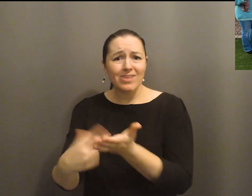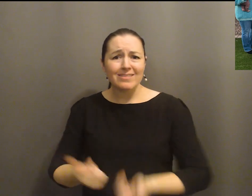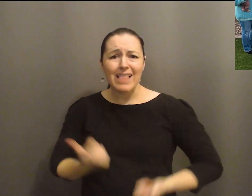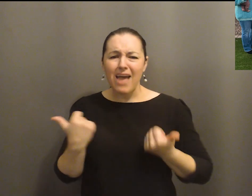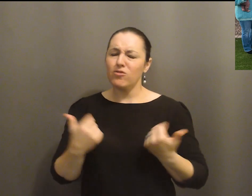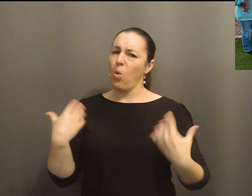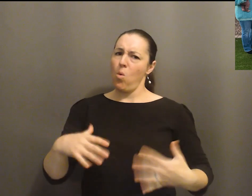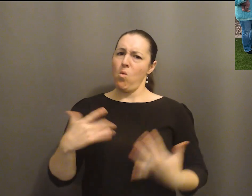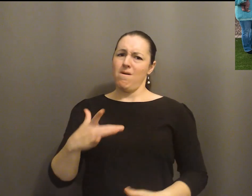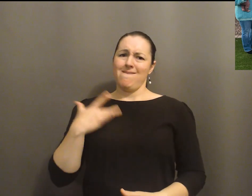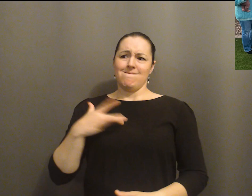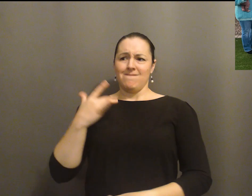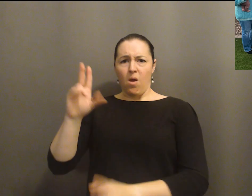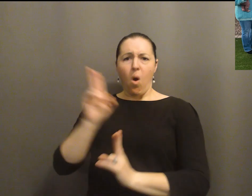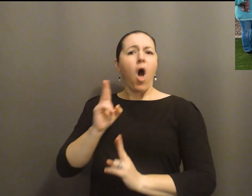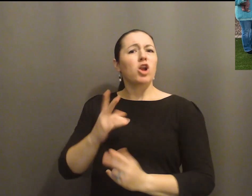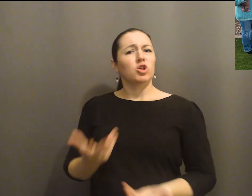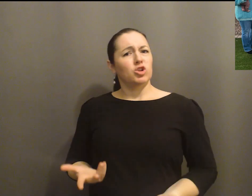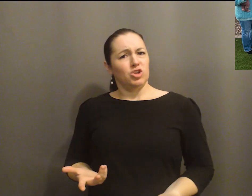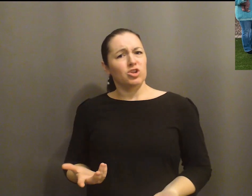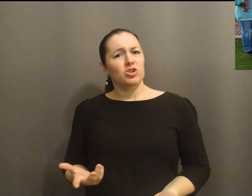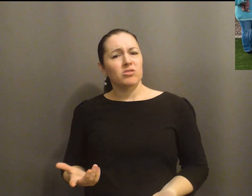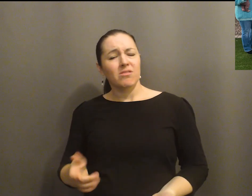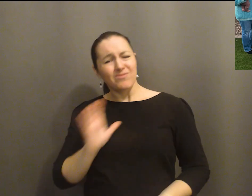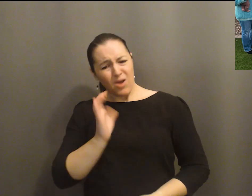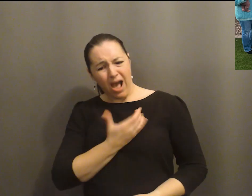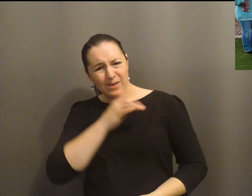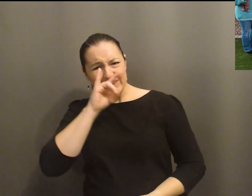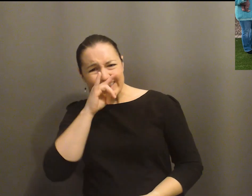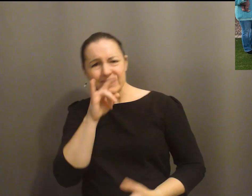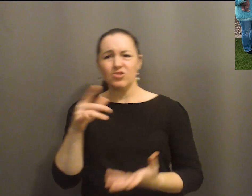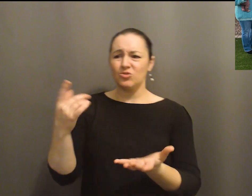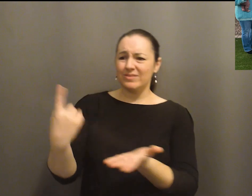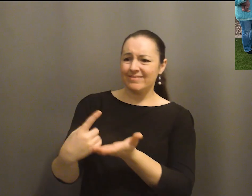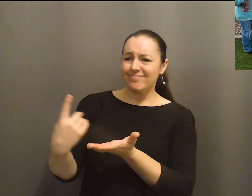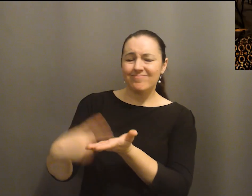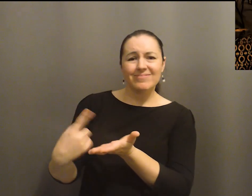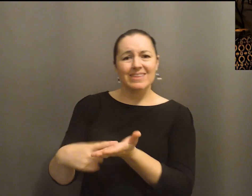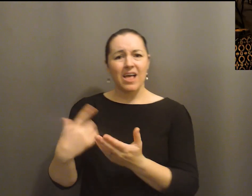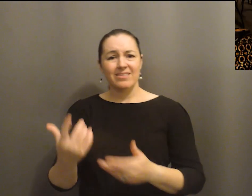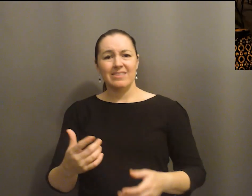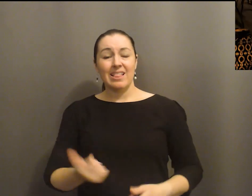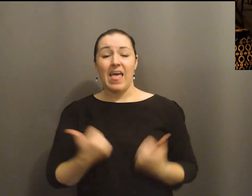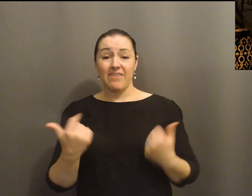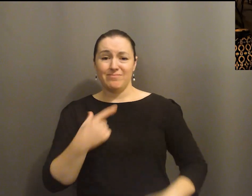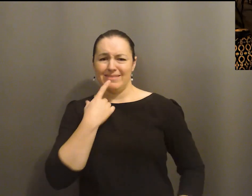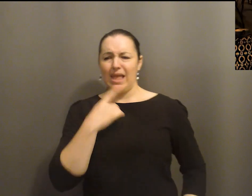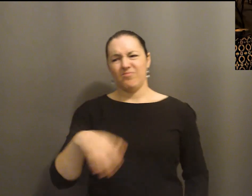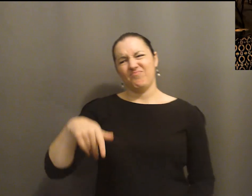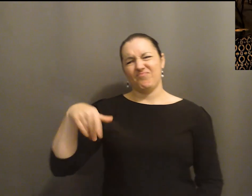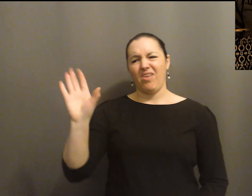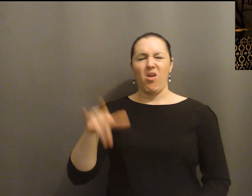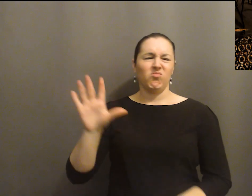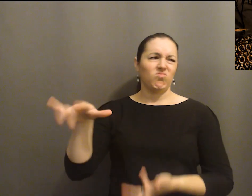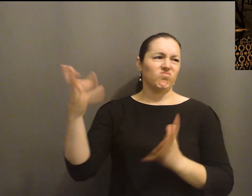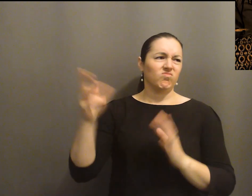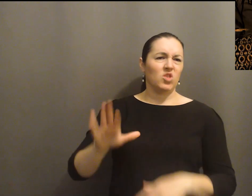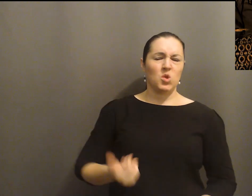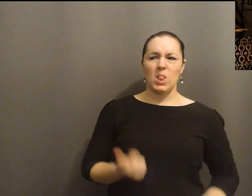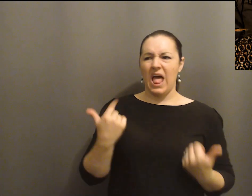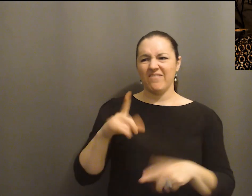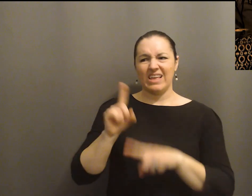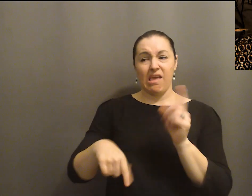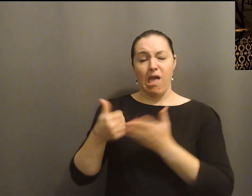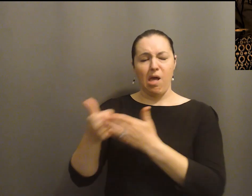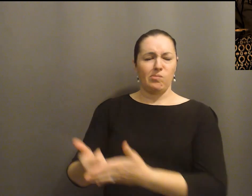Of my life As a father To have our kids Want to talk about life I never say to them Oh you messed up You jacked up your life